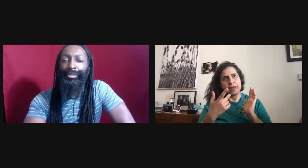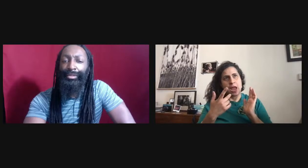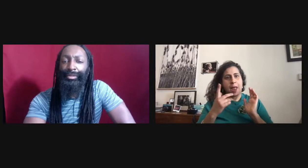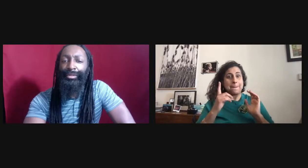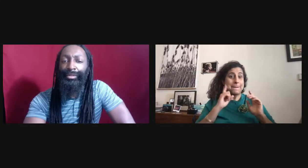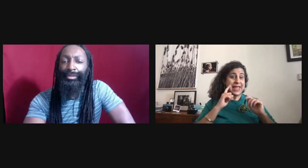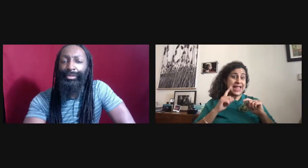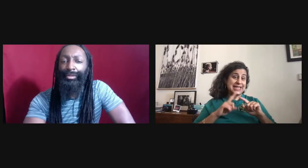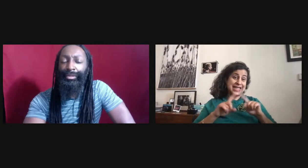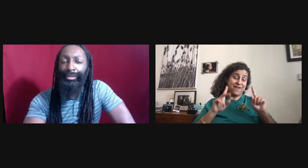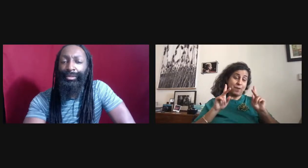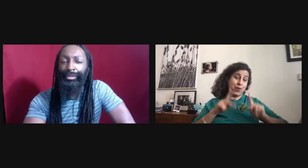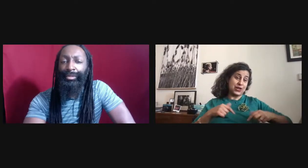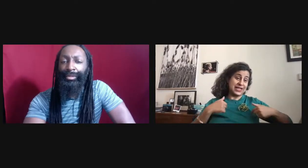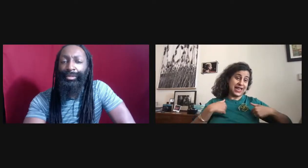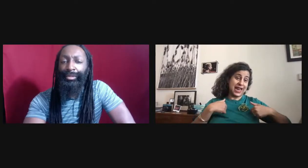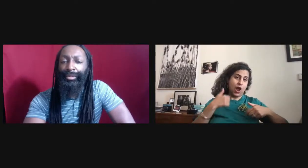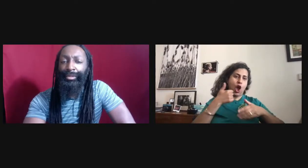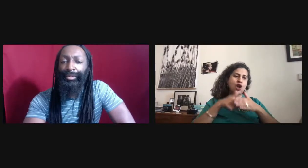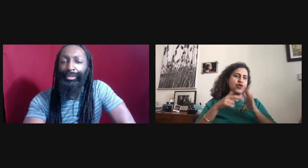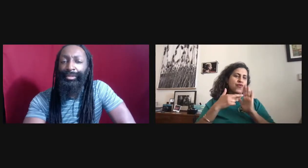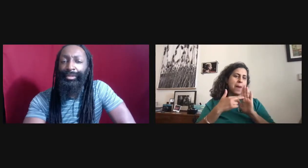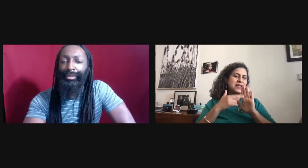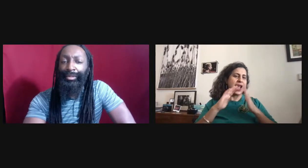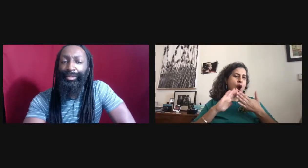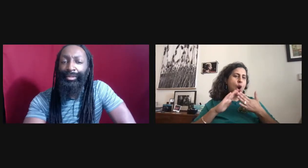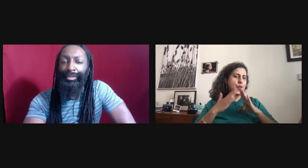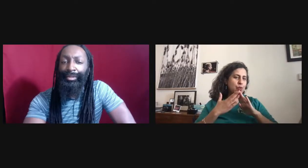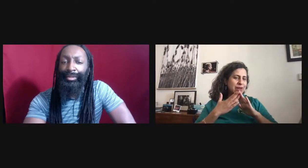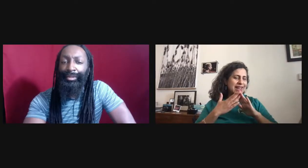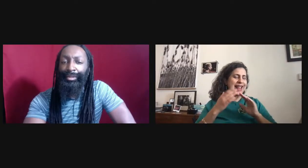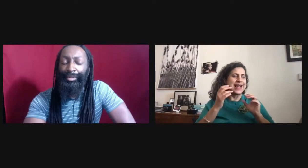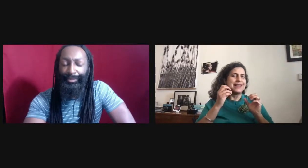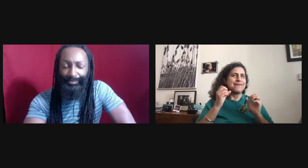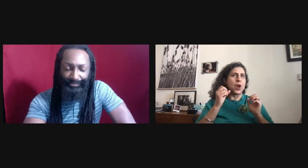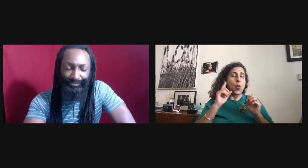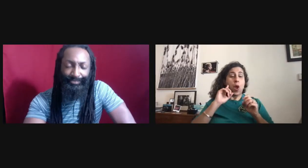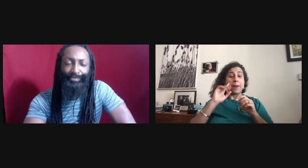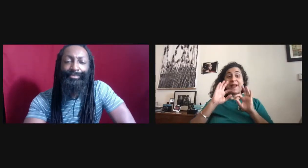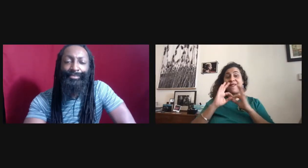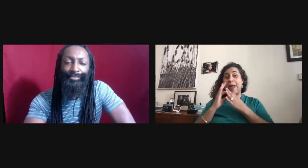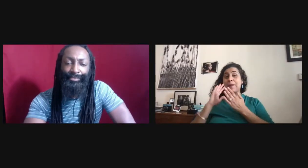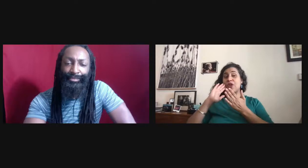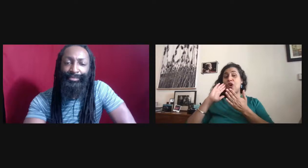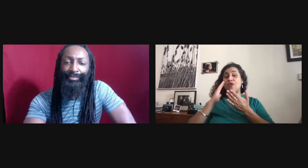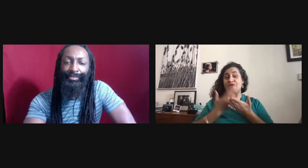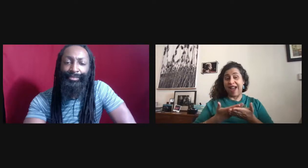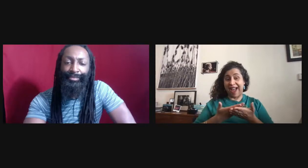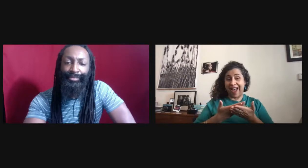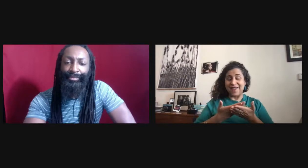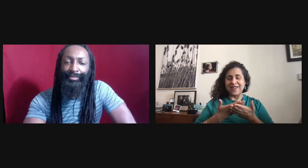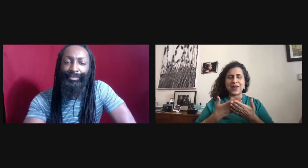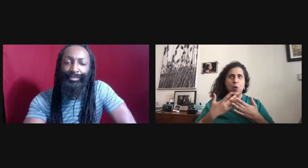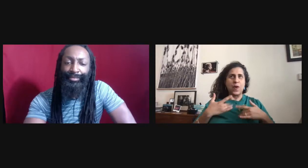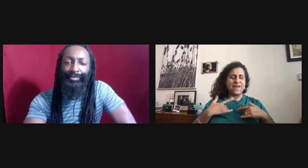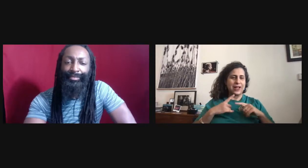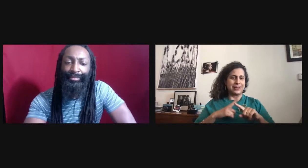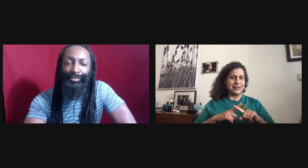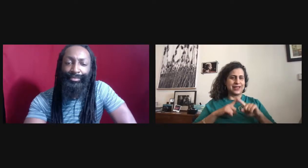Well, I actually went for a different purpose. I represent my community and my family when we